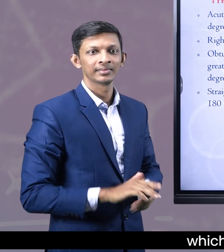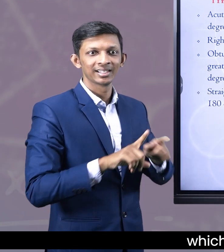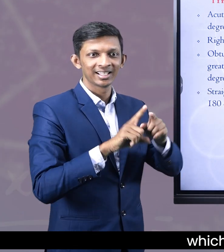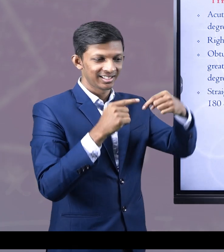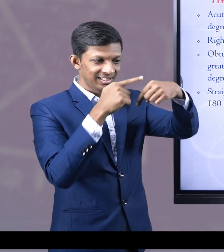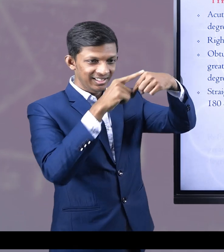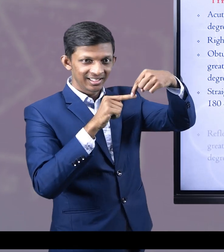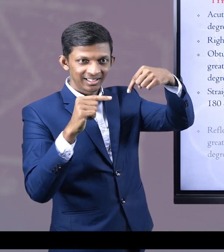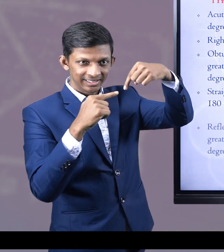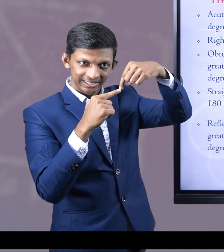Reflex angle.